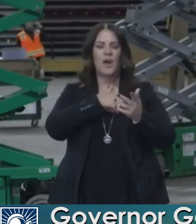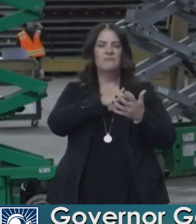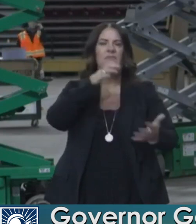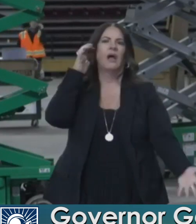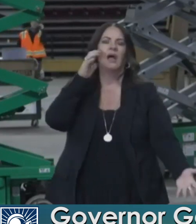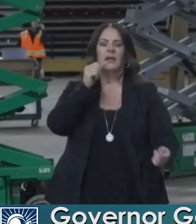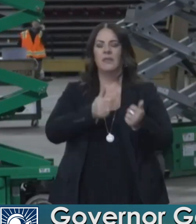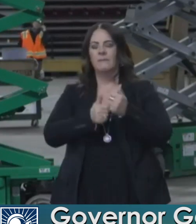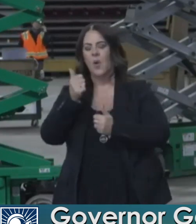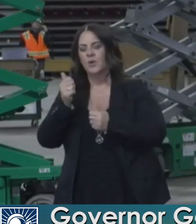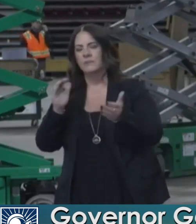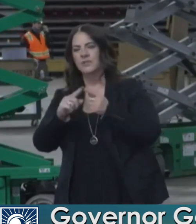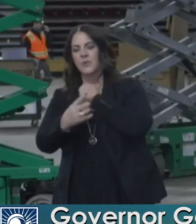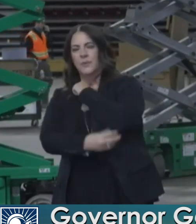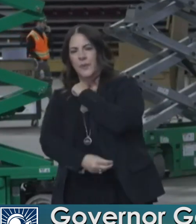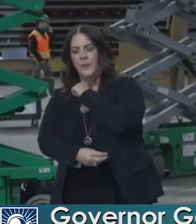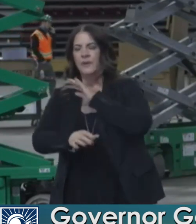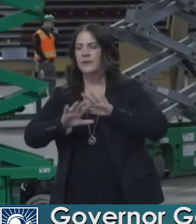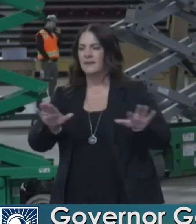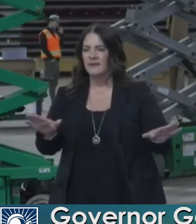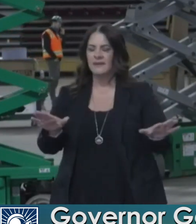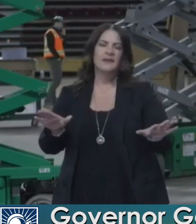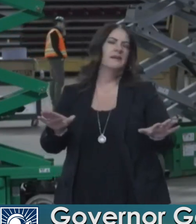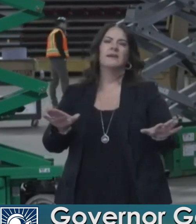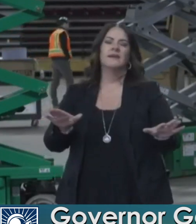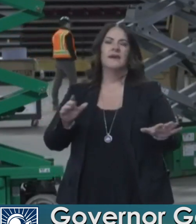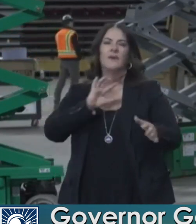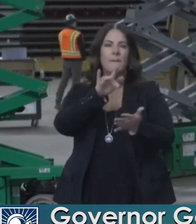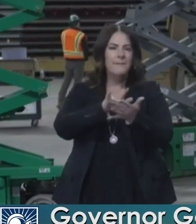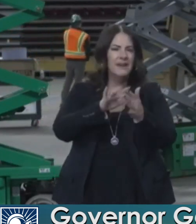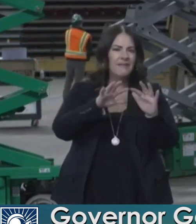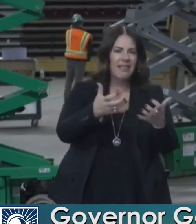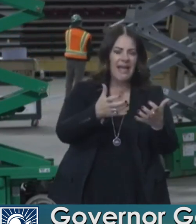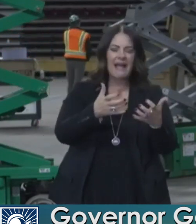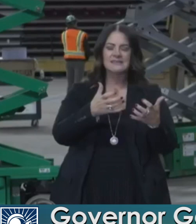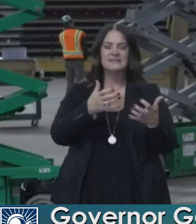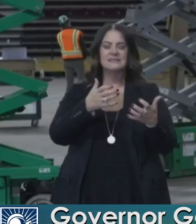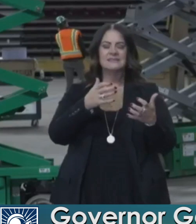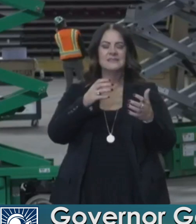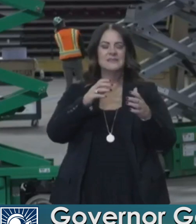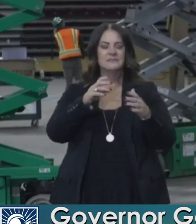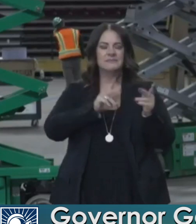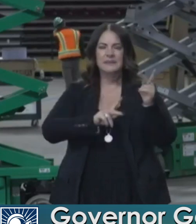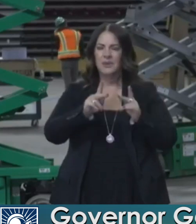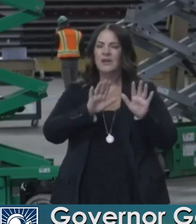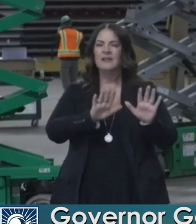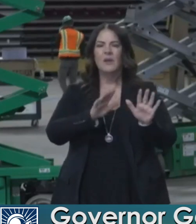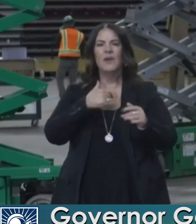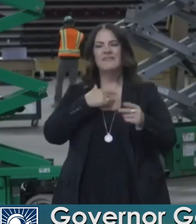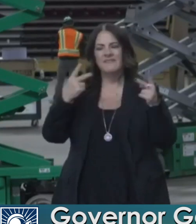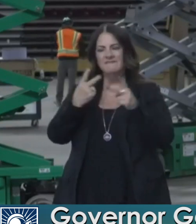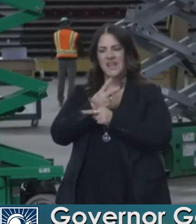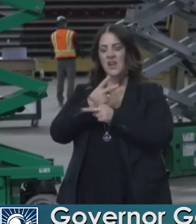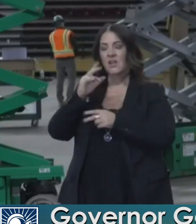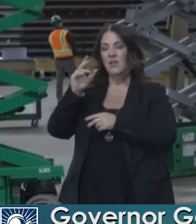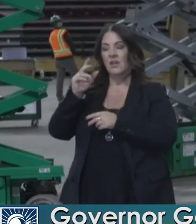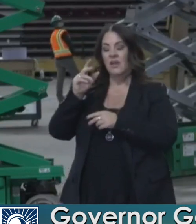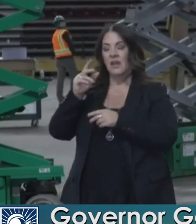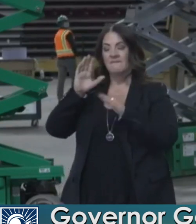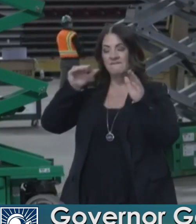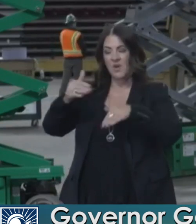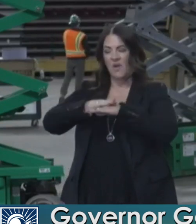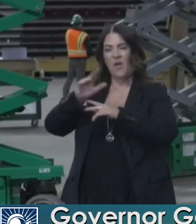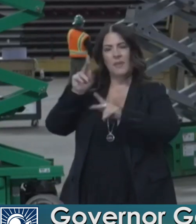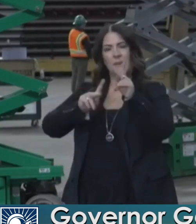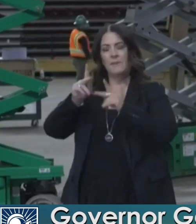two-class society. When we grew up in a three-class society with the middle class getting squeezed, we've really got to focus on those that were left out of